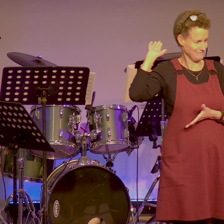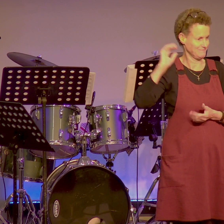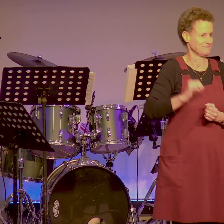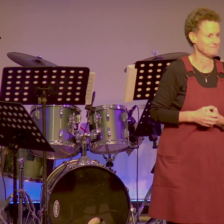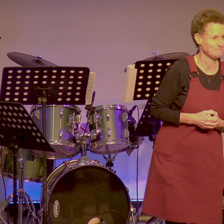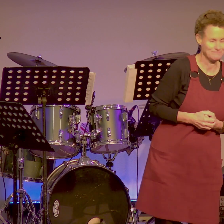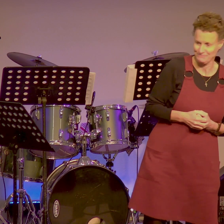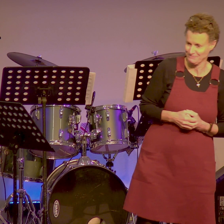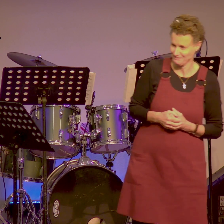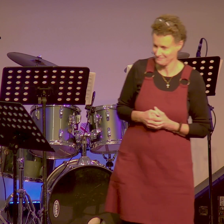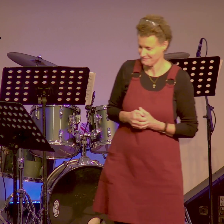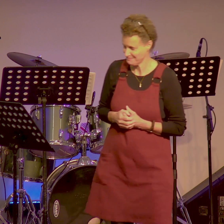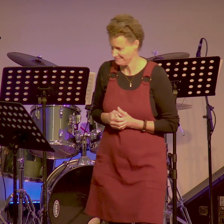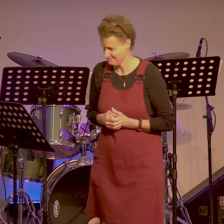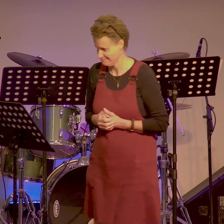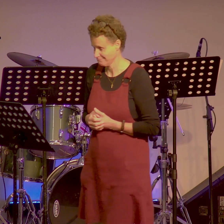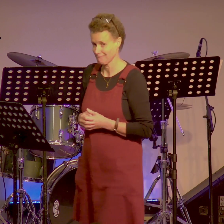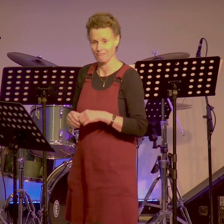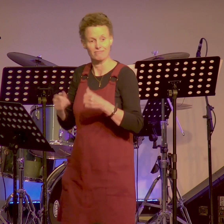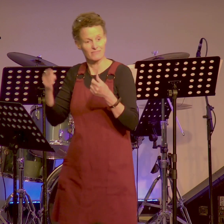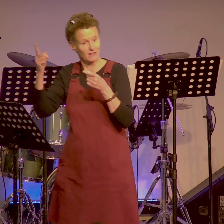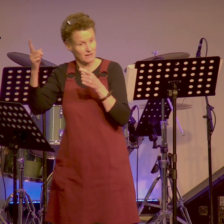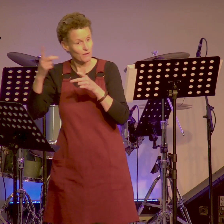and cleansed.